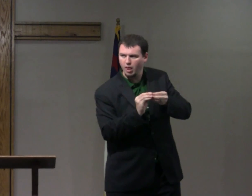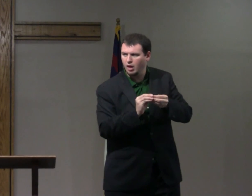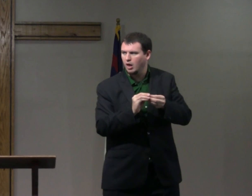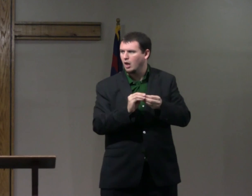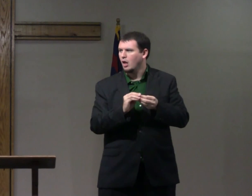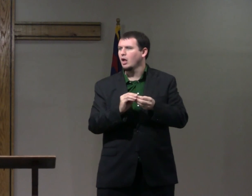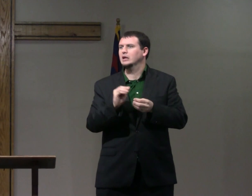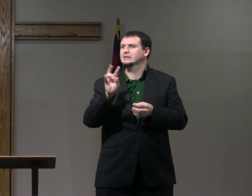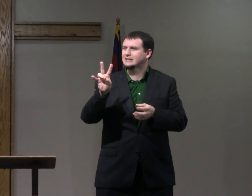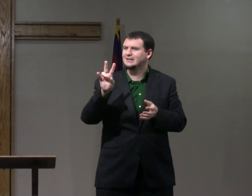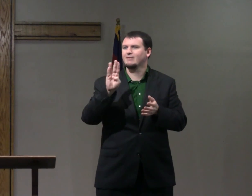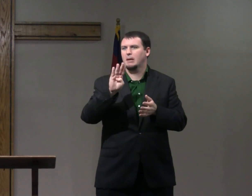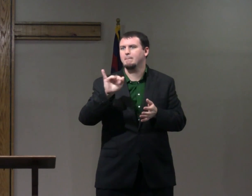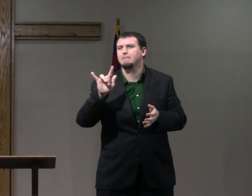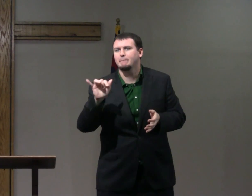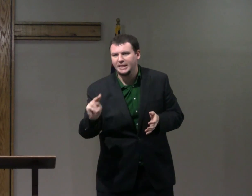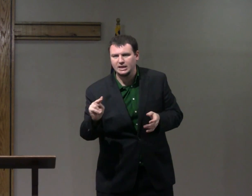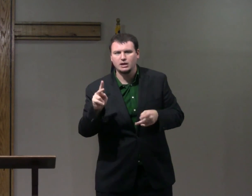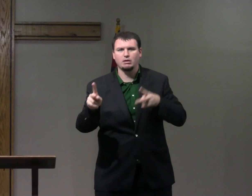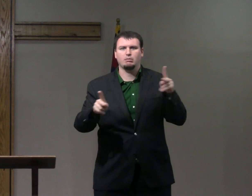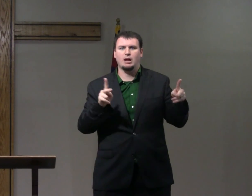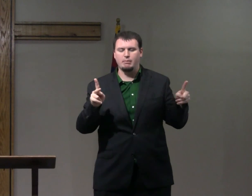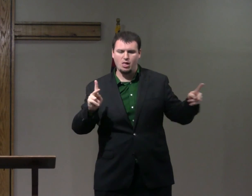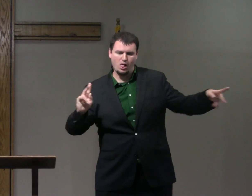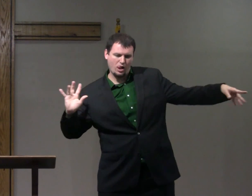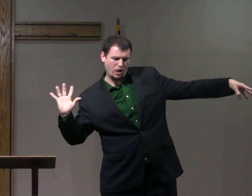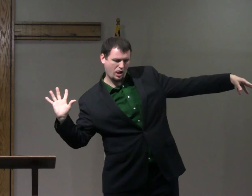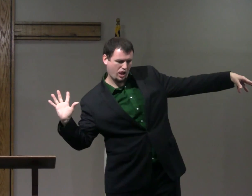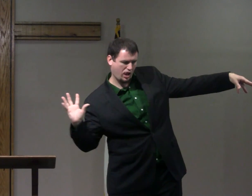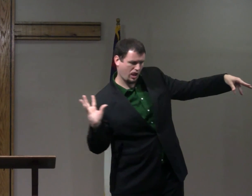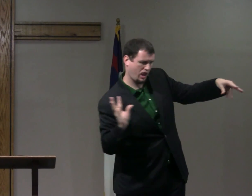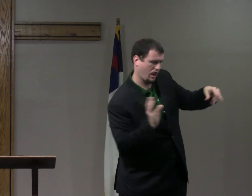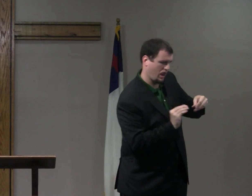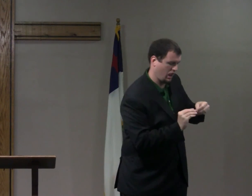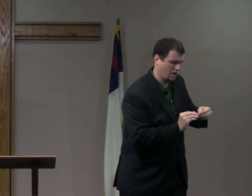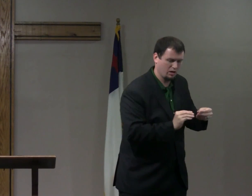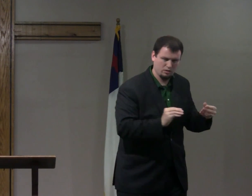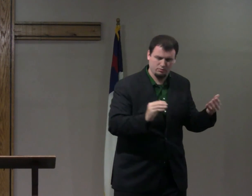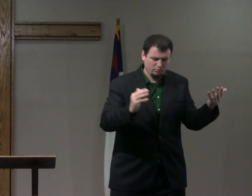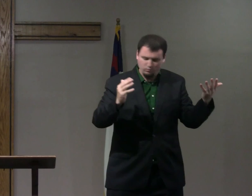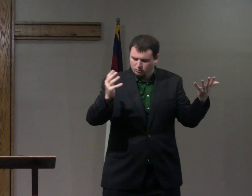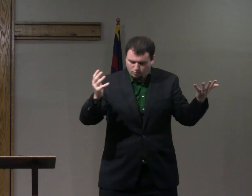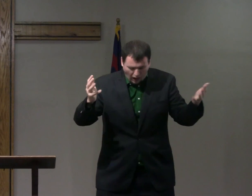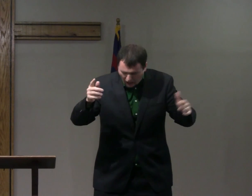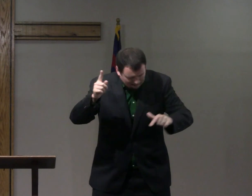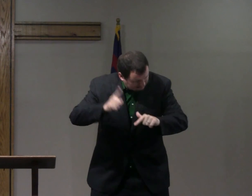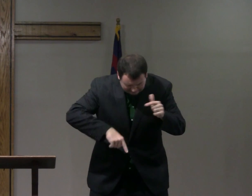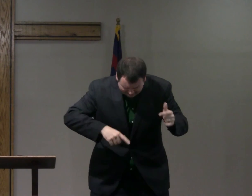How many stadiums does it take to fit 7 billion people?